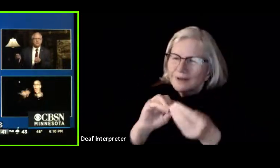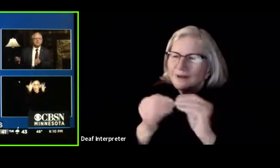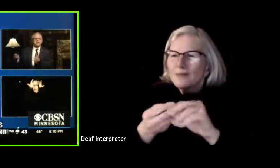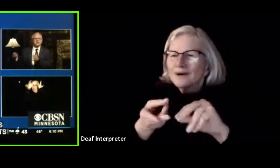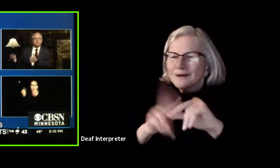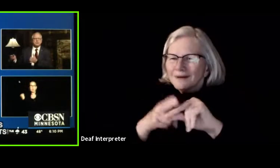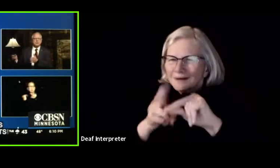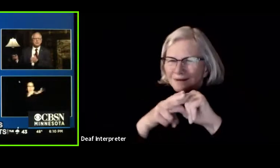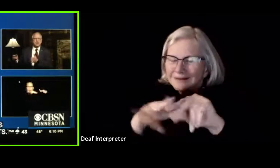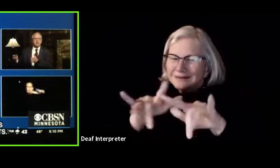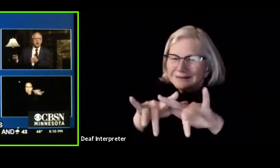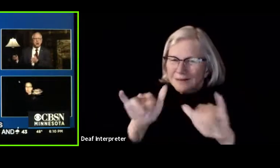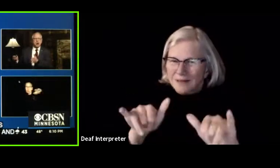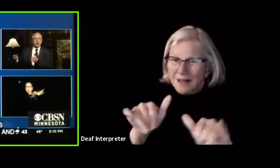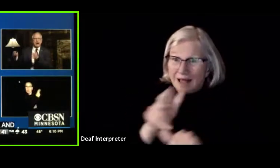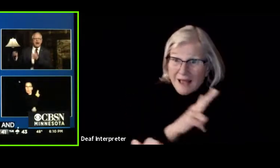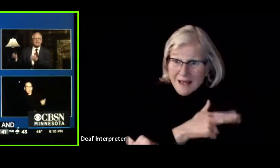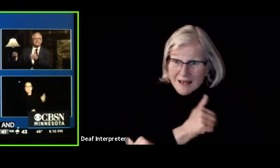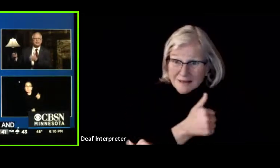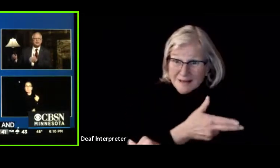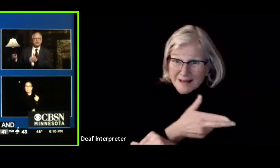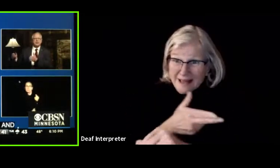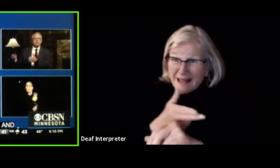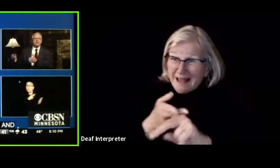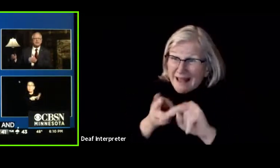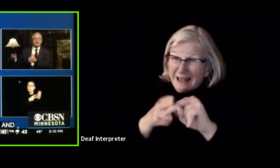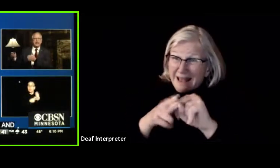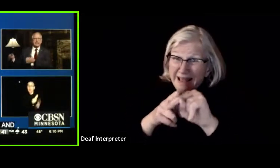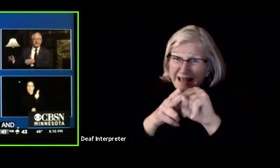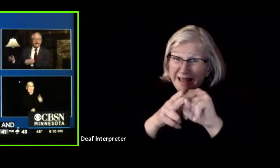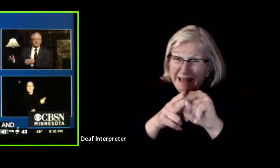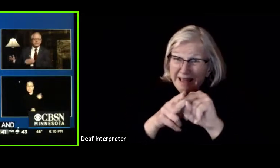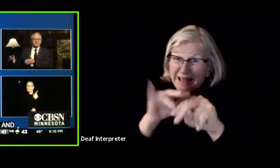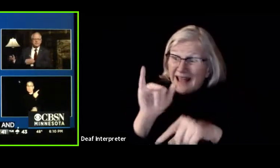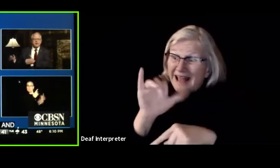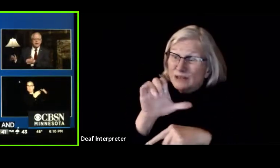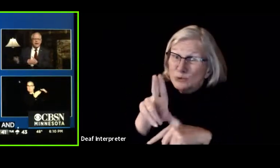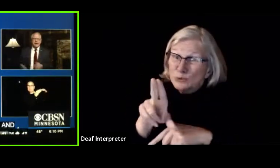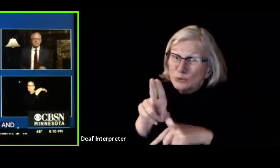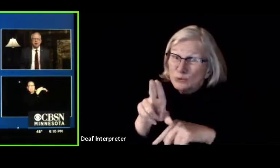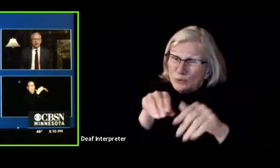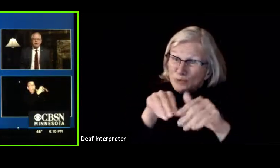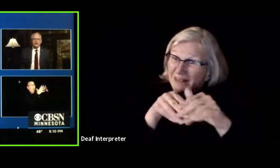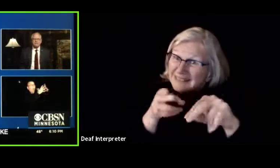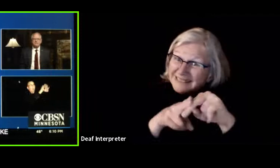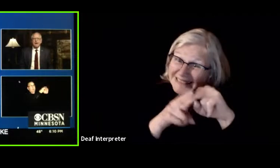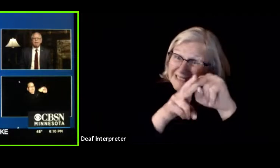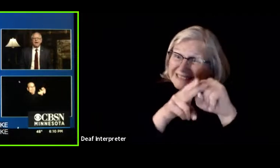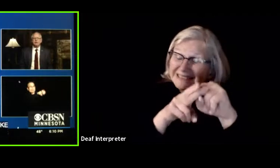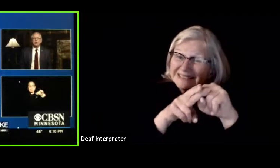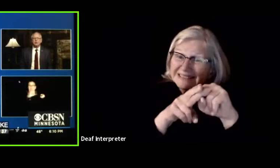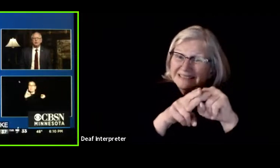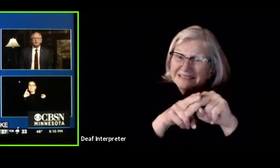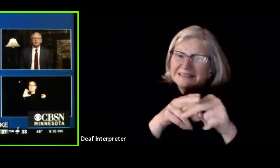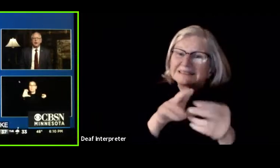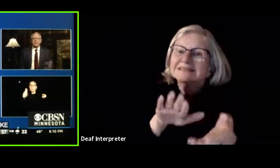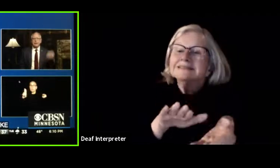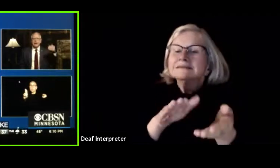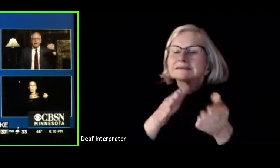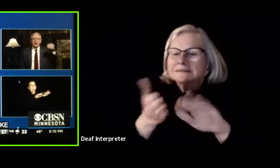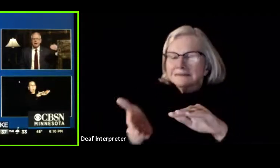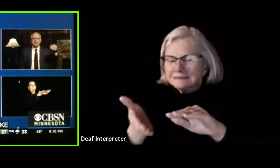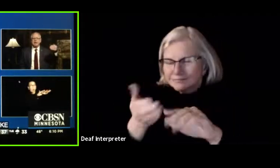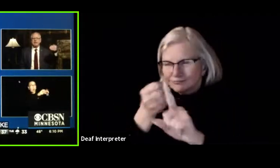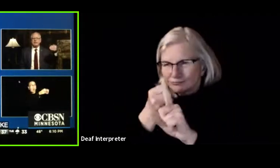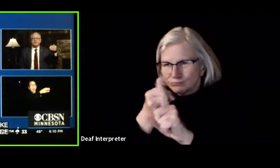following those hospitalizations are ICU admittance and deaths. And so if that pattern holds true and we